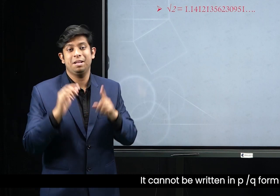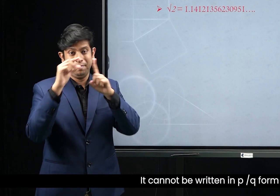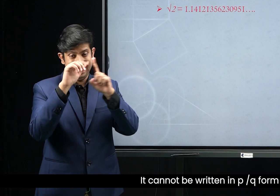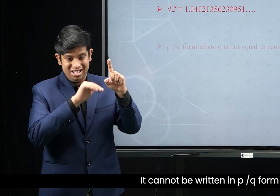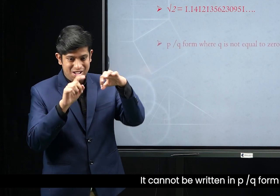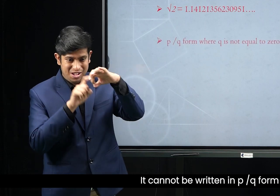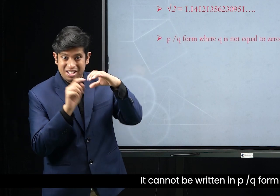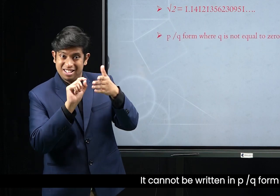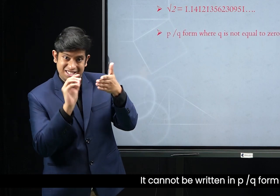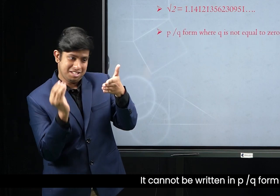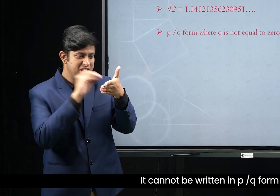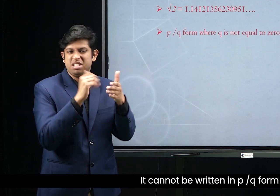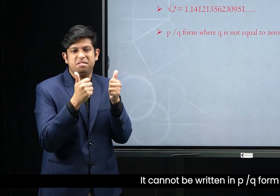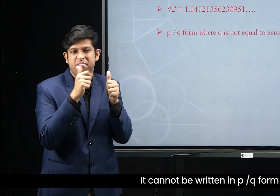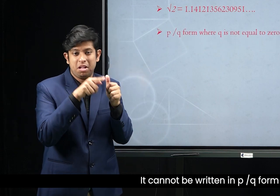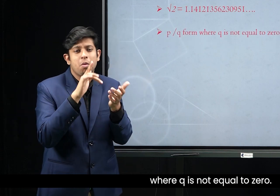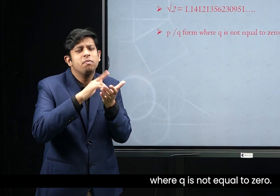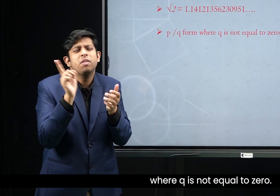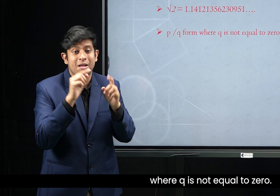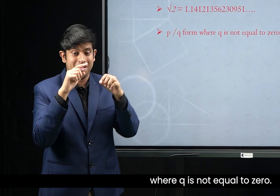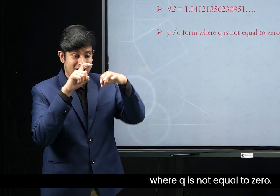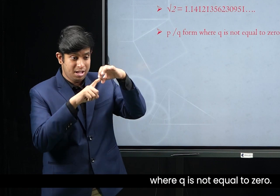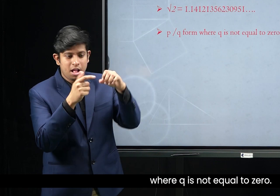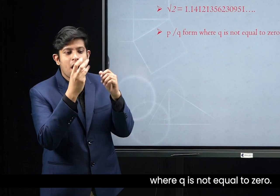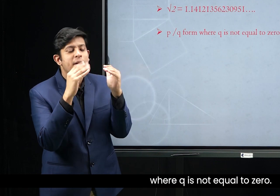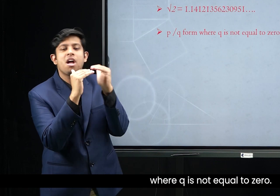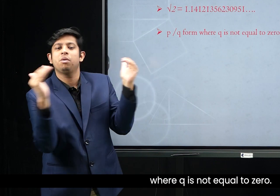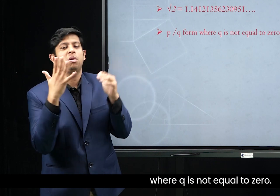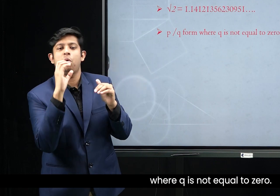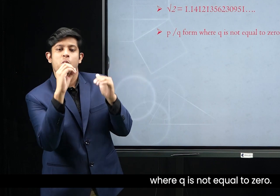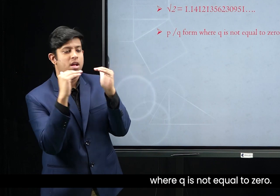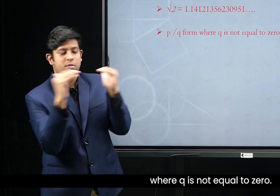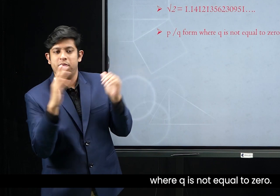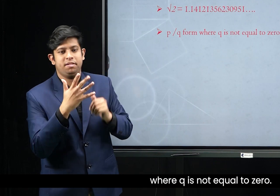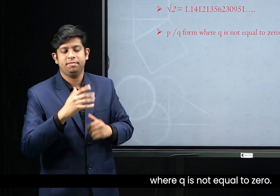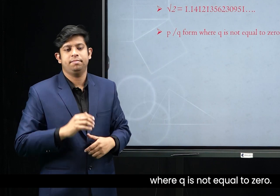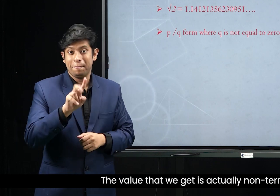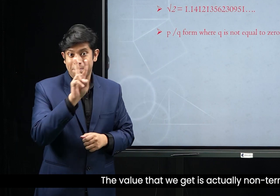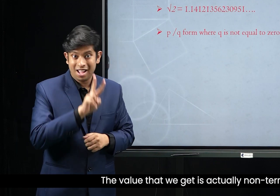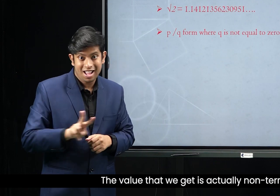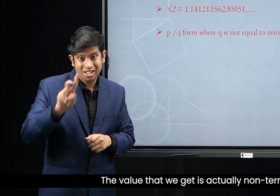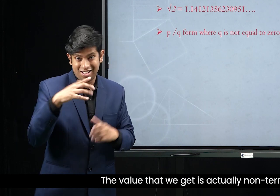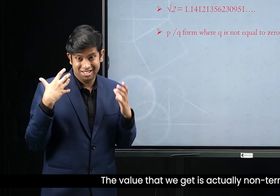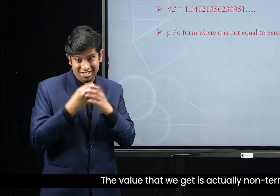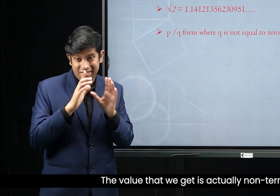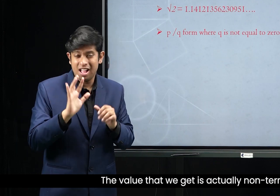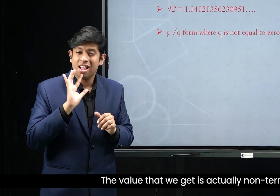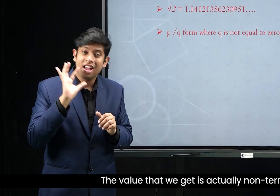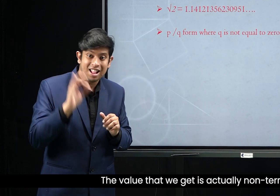It cannot be written in the p by q form where q is not equal to 0. The value that we get is